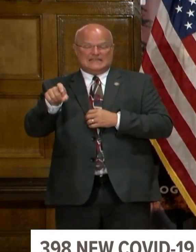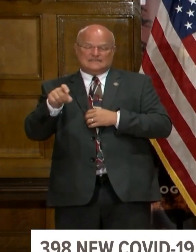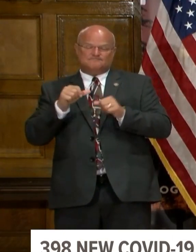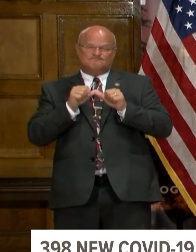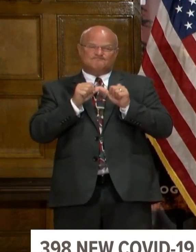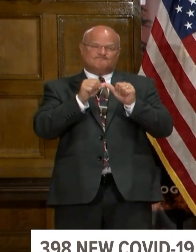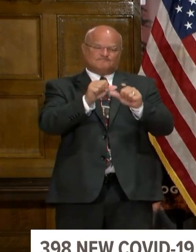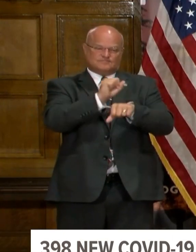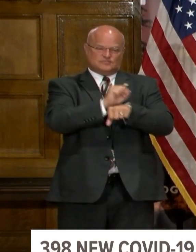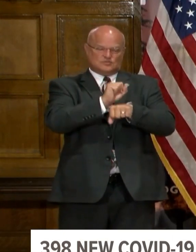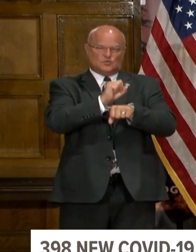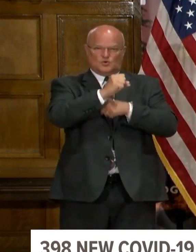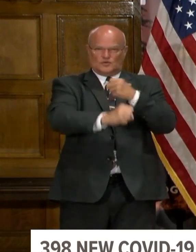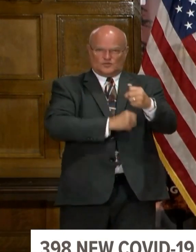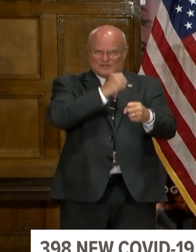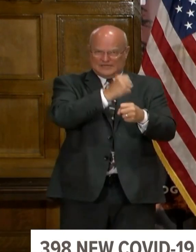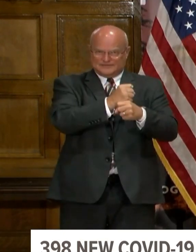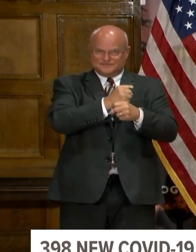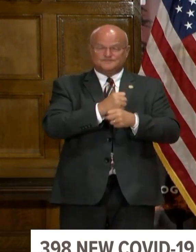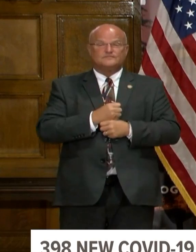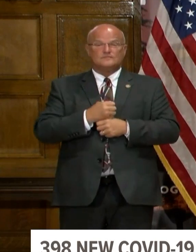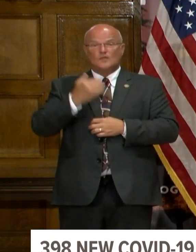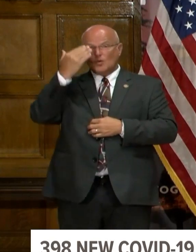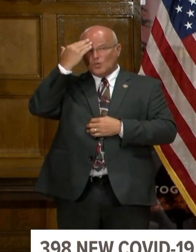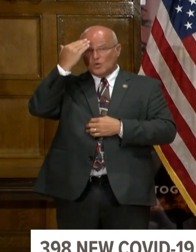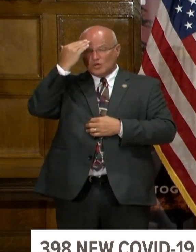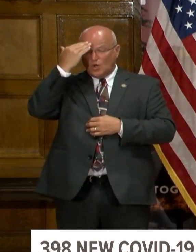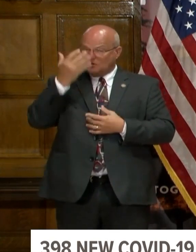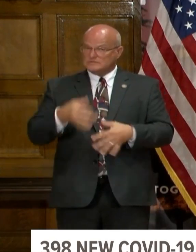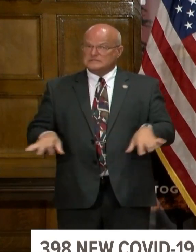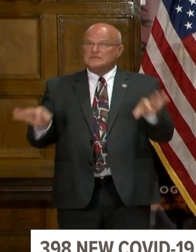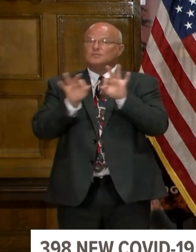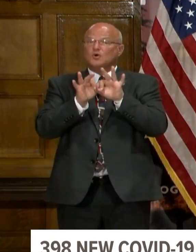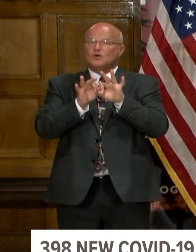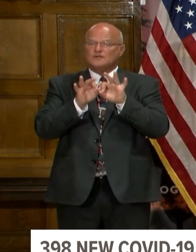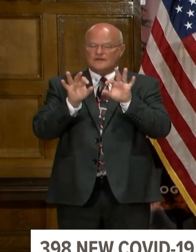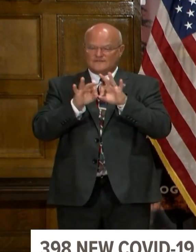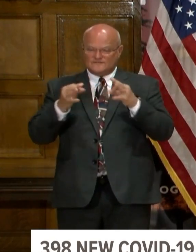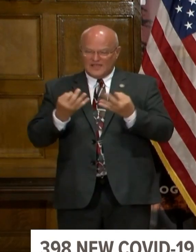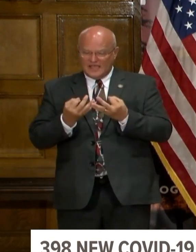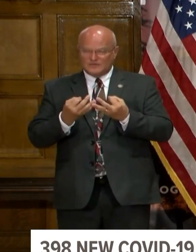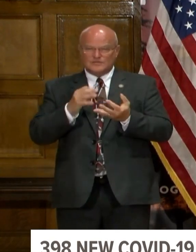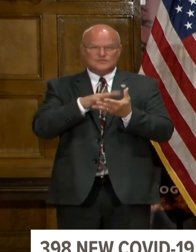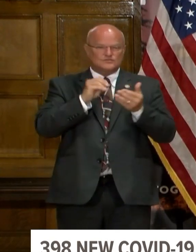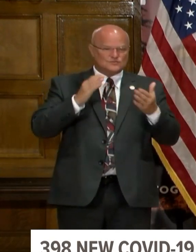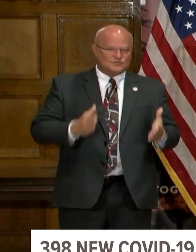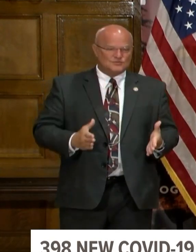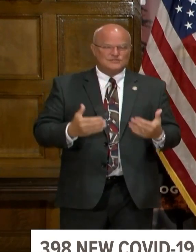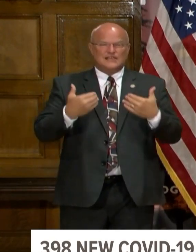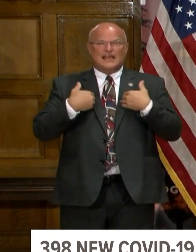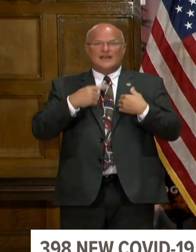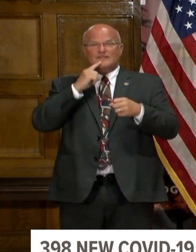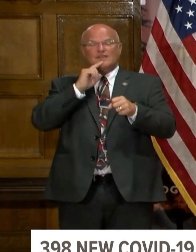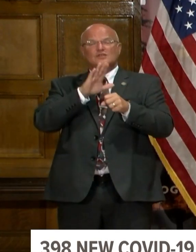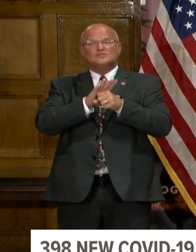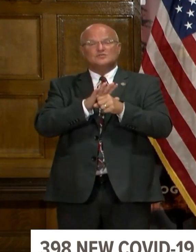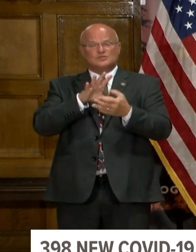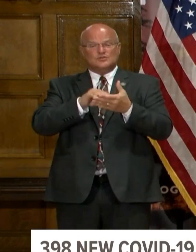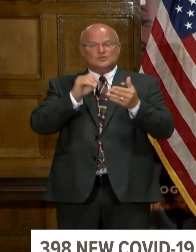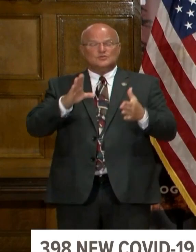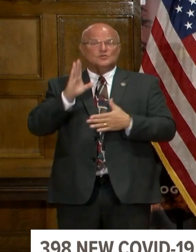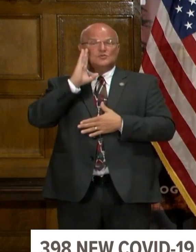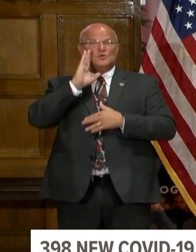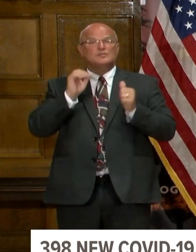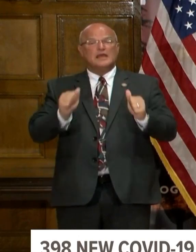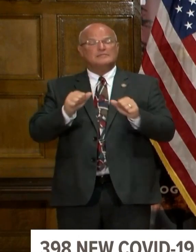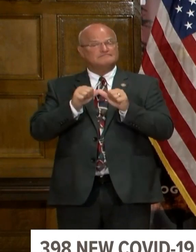work throughout the year. We know that this is very, very important for families, for students, to have that assurance that students are going